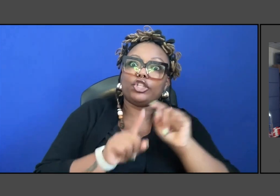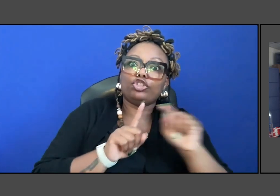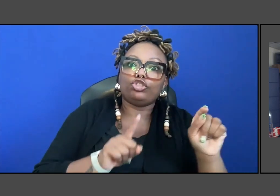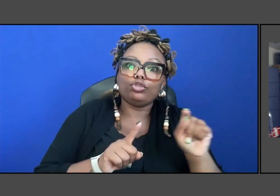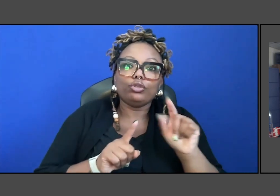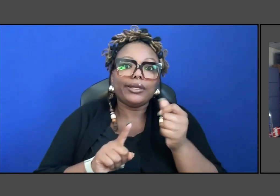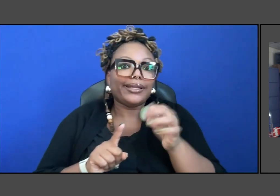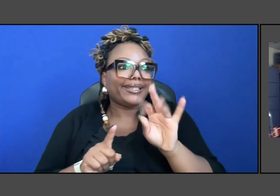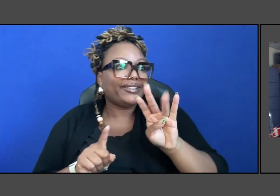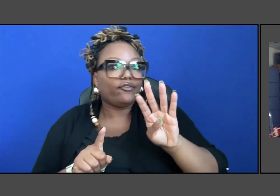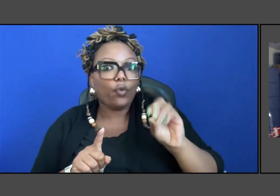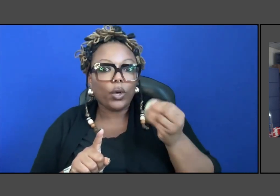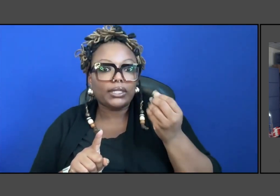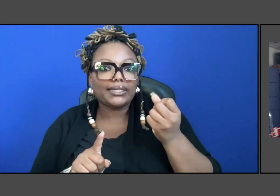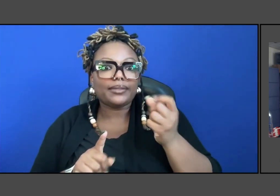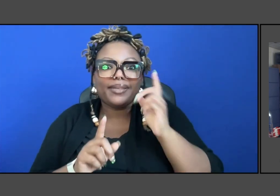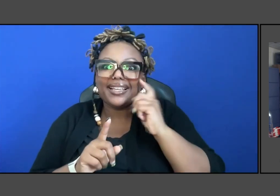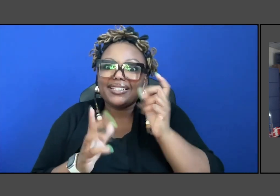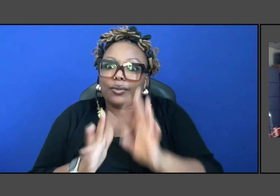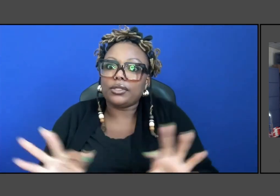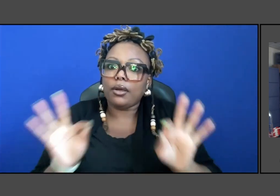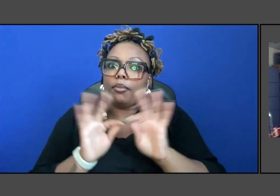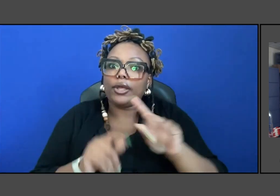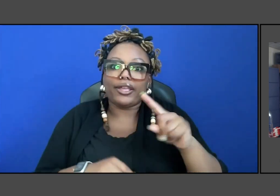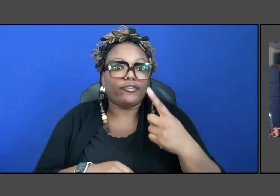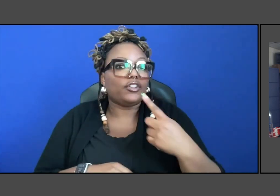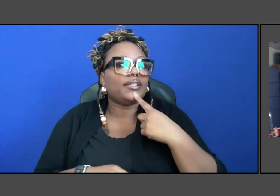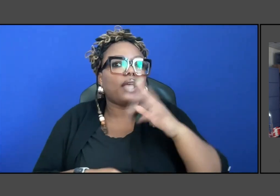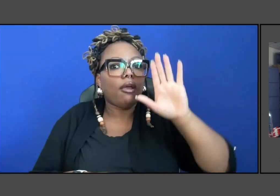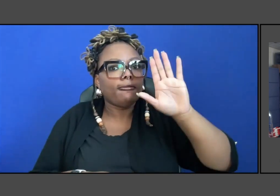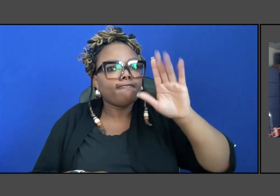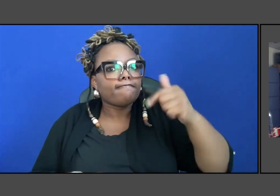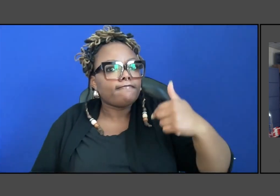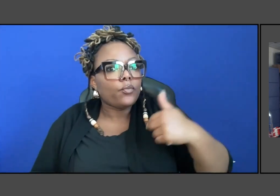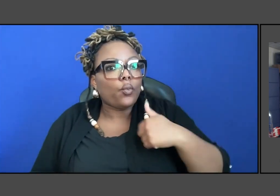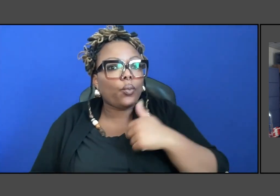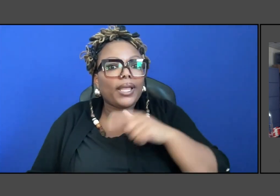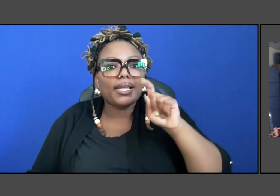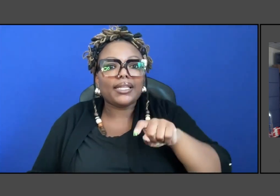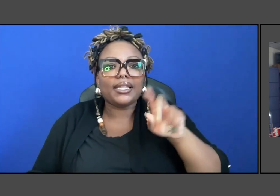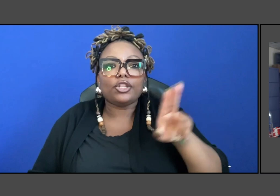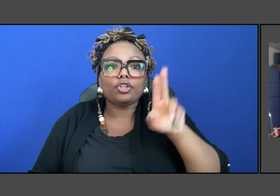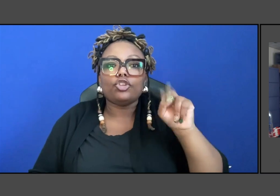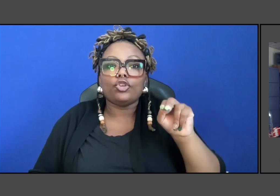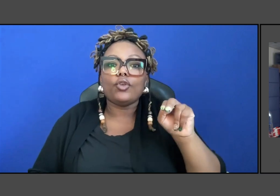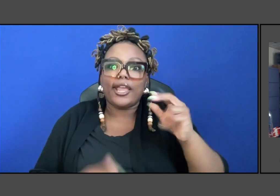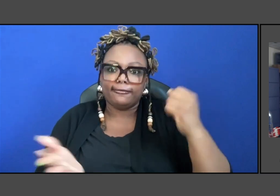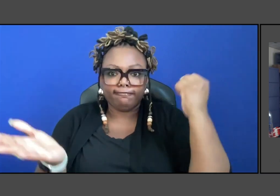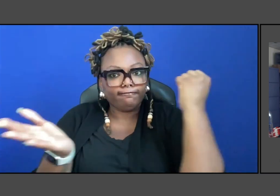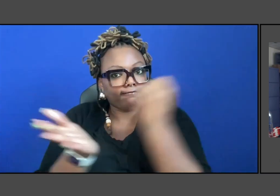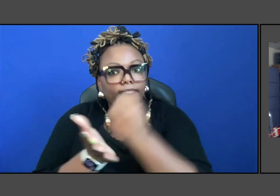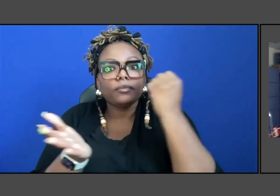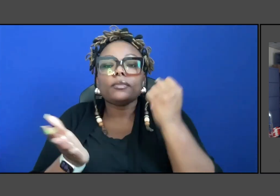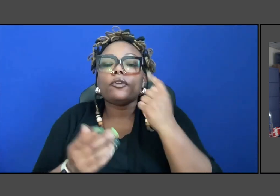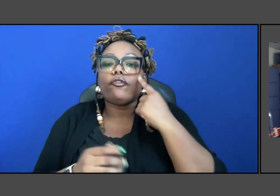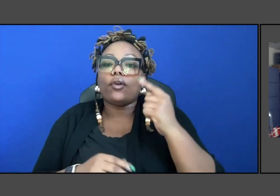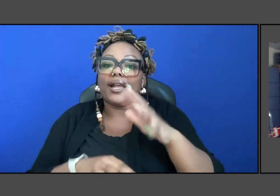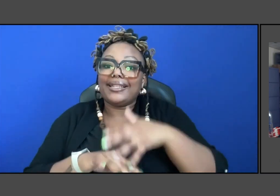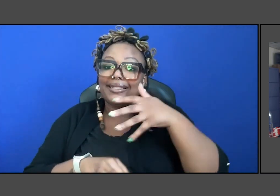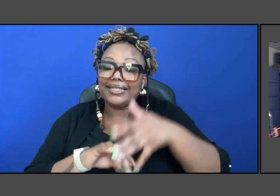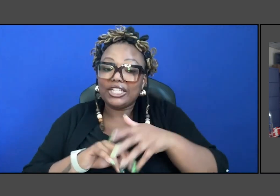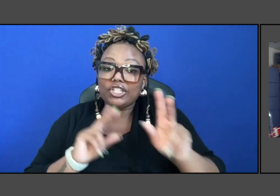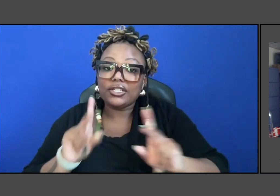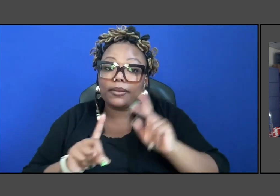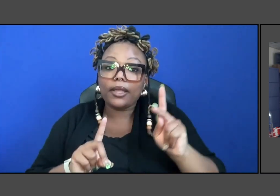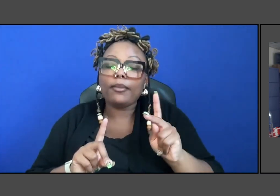it was important that they were the first to say we needed the UN Declaration on Indigenous Peoples. So just being around all these people